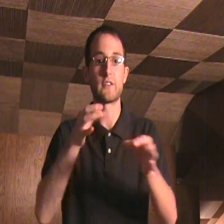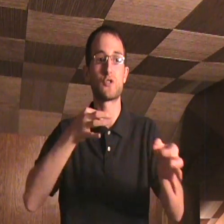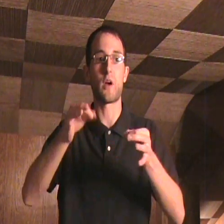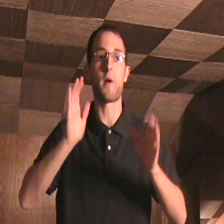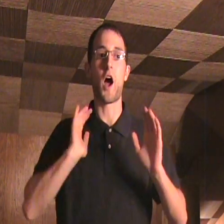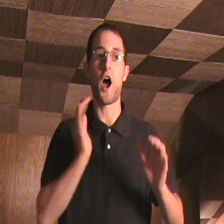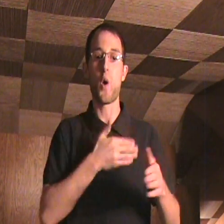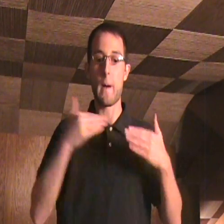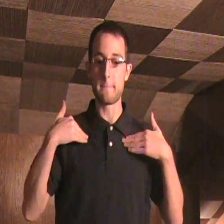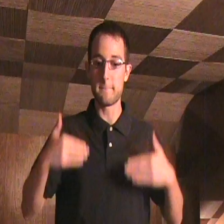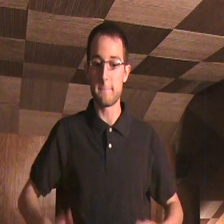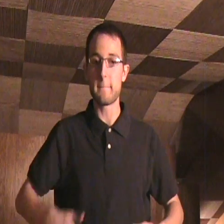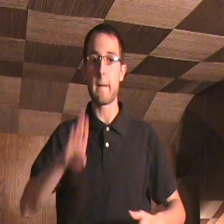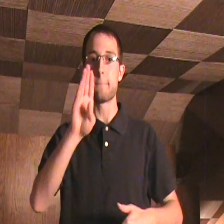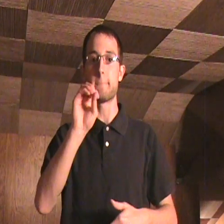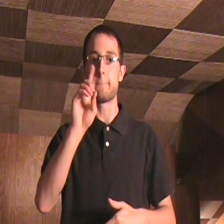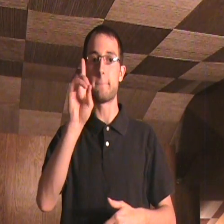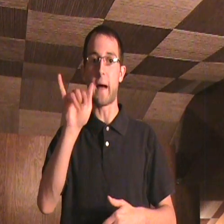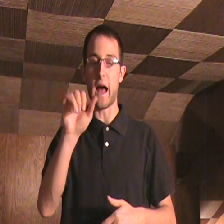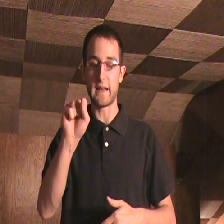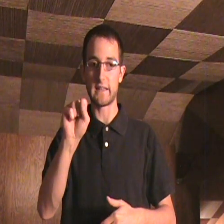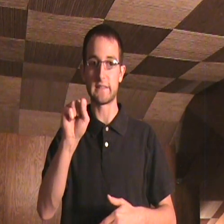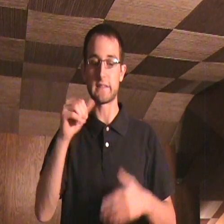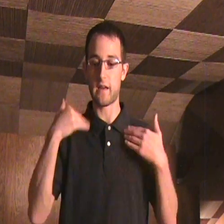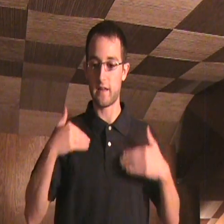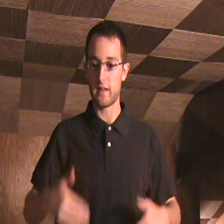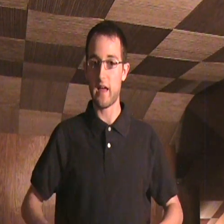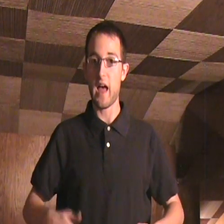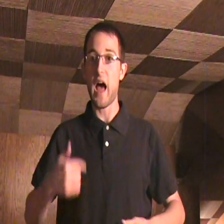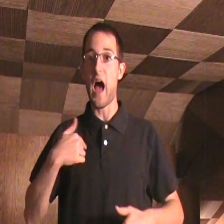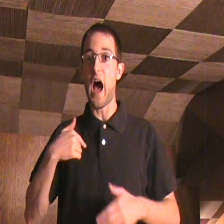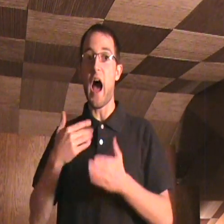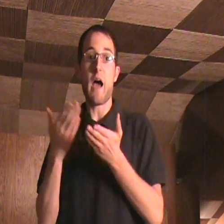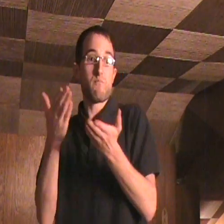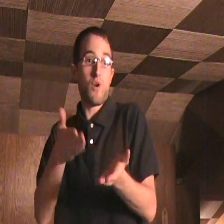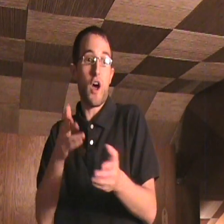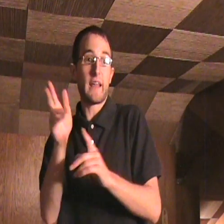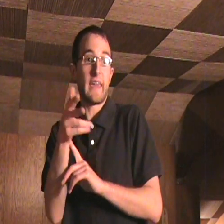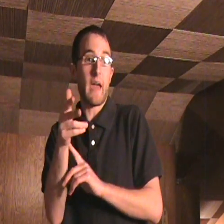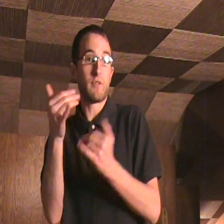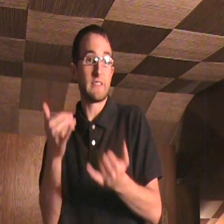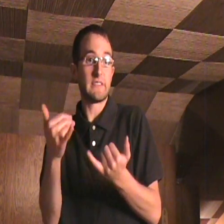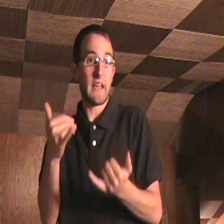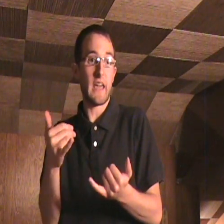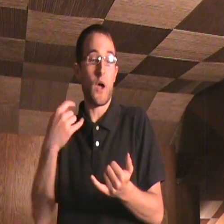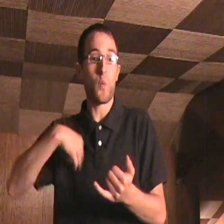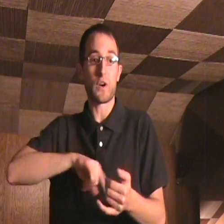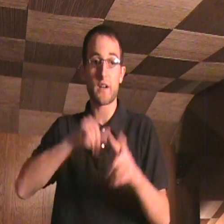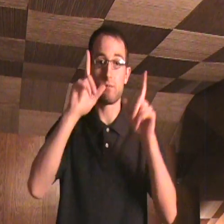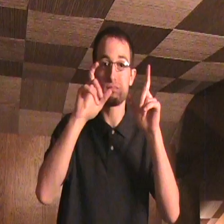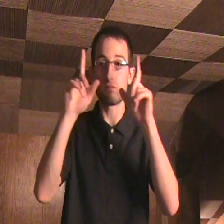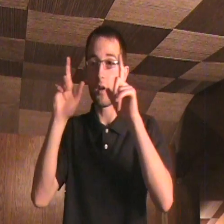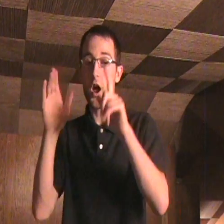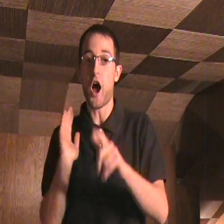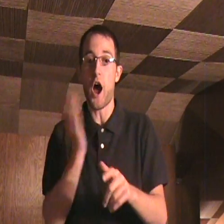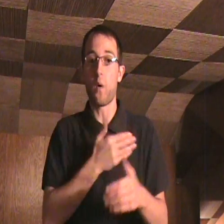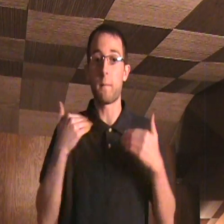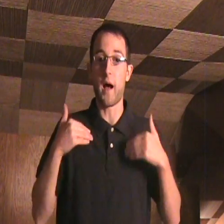I brought a camera today, and I'm going to take pictures of our bodies. Now, our bodies have naming words on